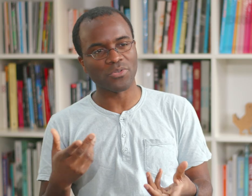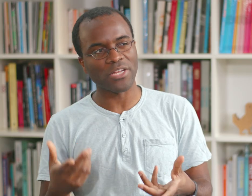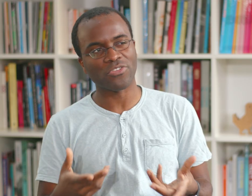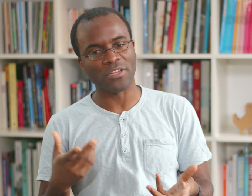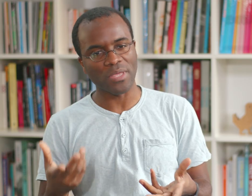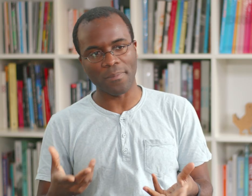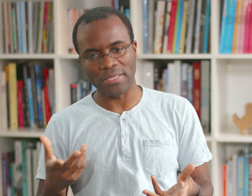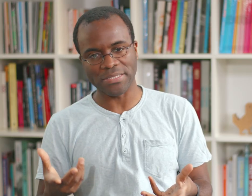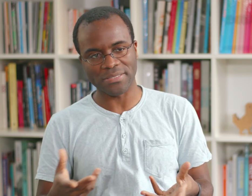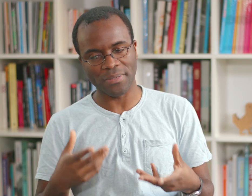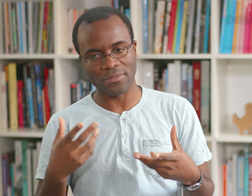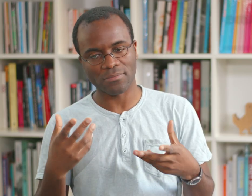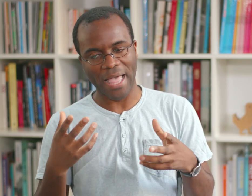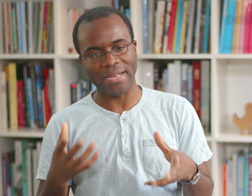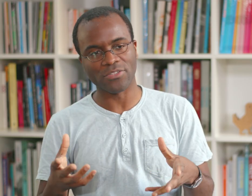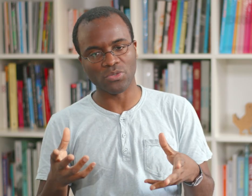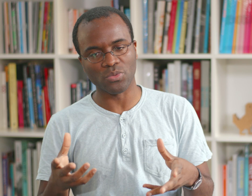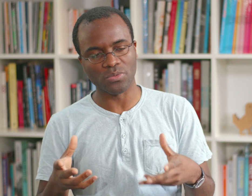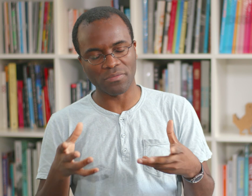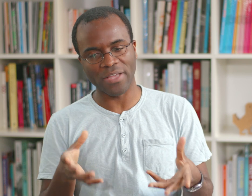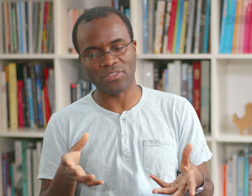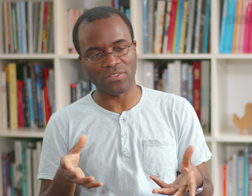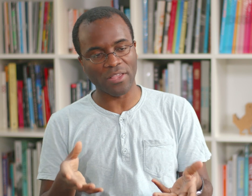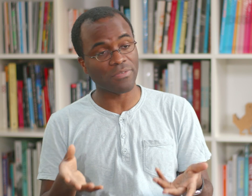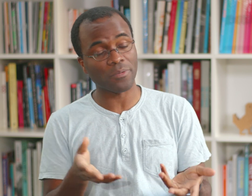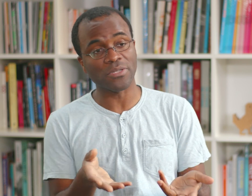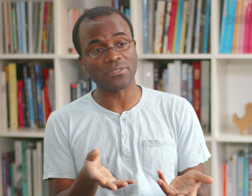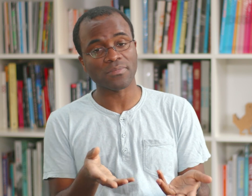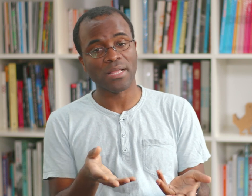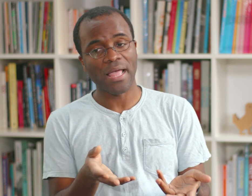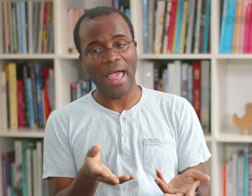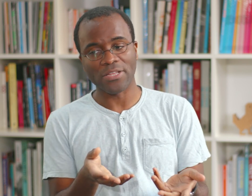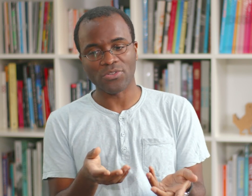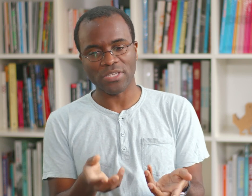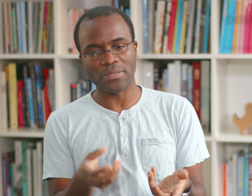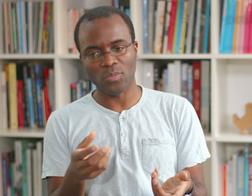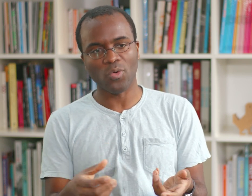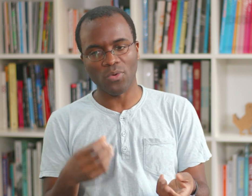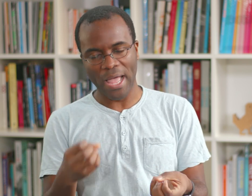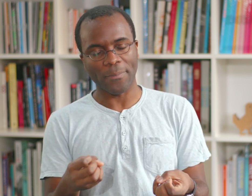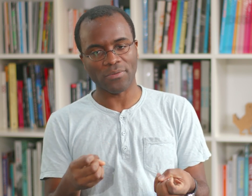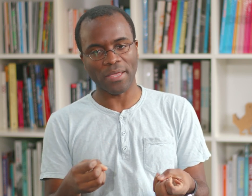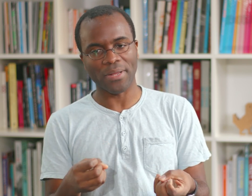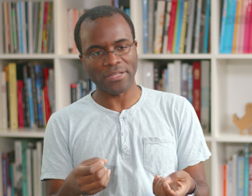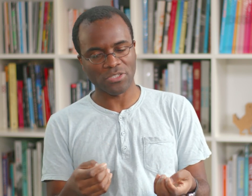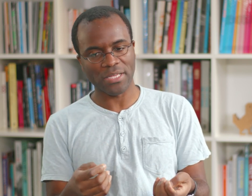most interesting new capability that's been added to devices is fingerprint and you're seeing more and more apps say well actually